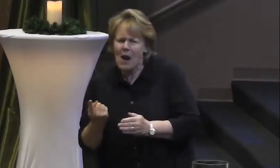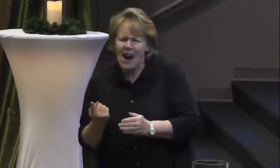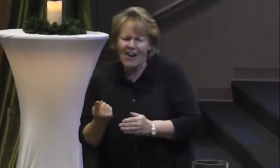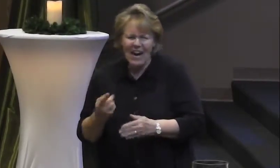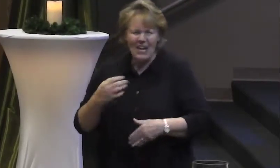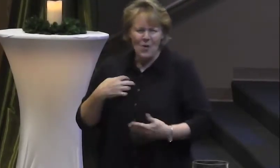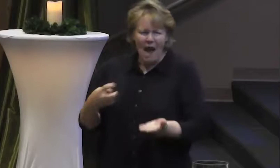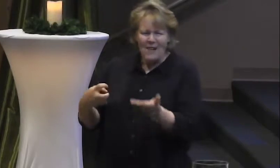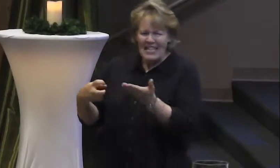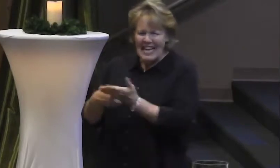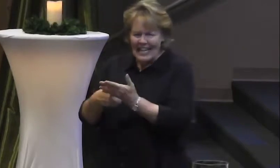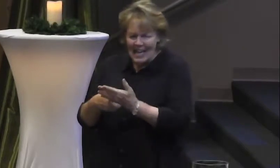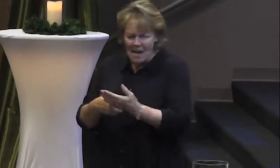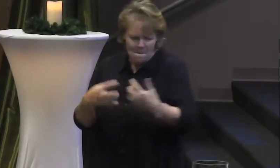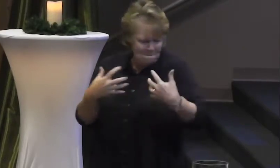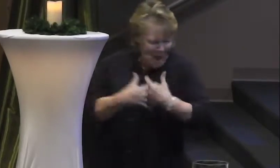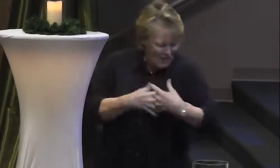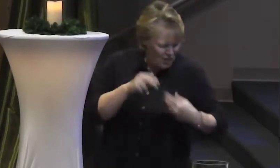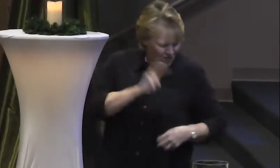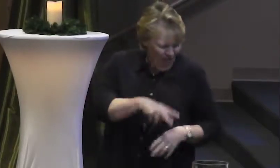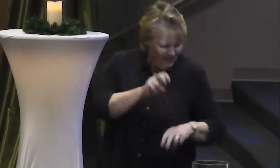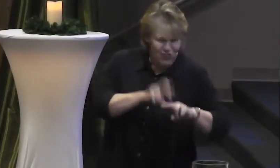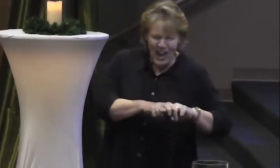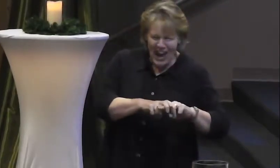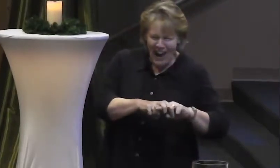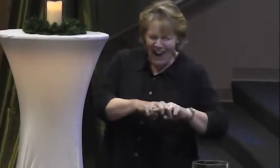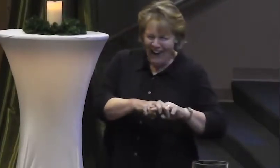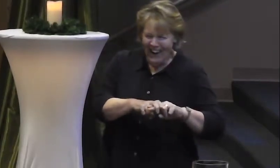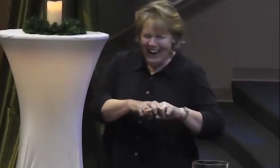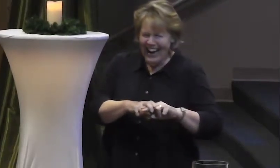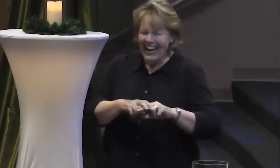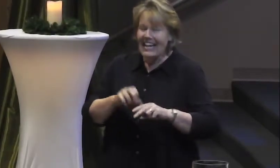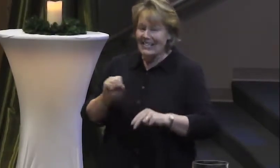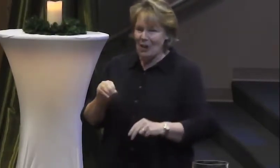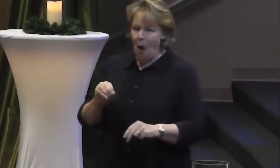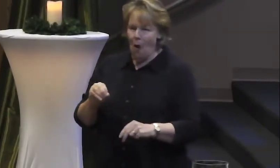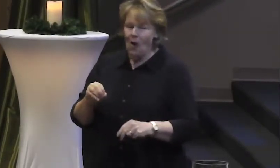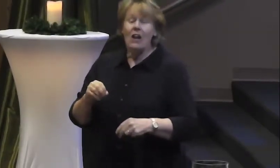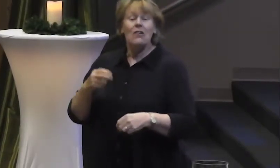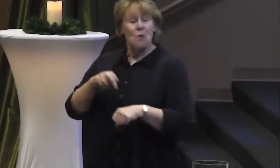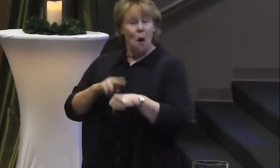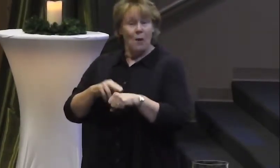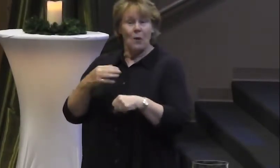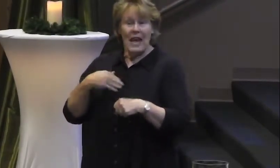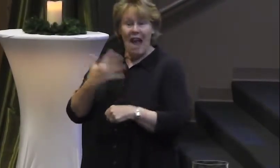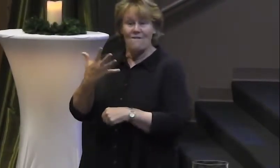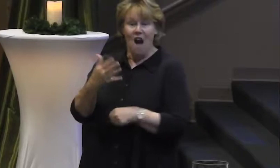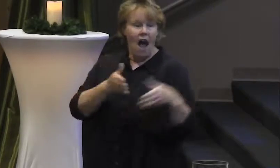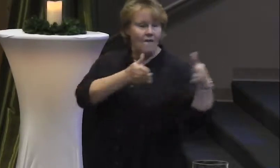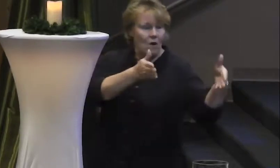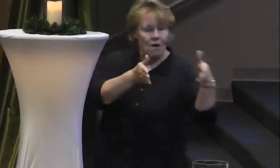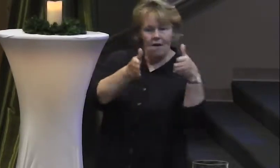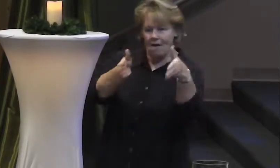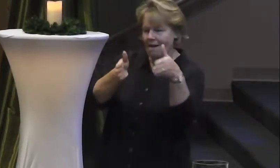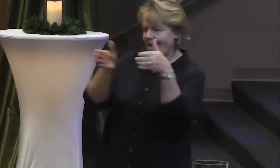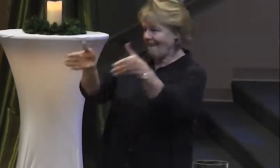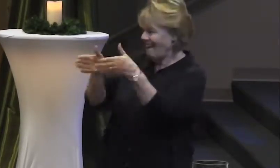know. And so some of you, you usually have 5 sections, and you're in section 2, row